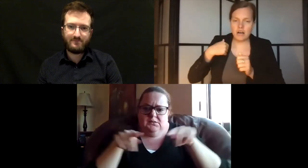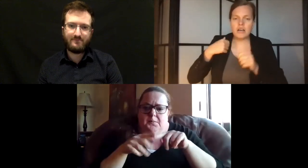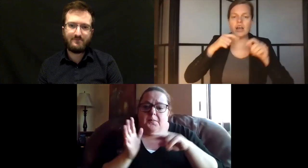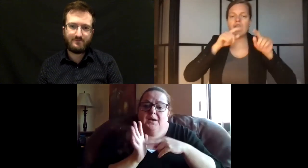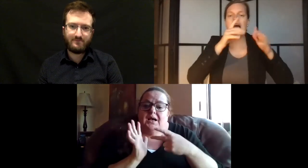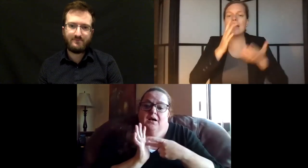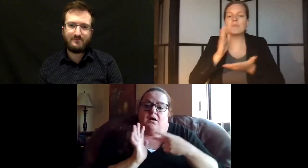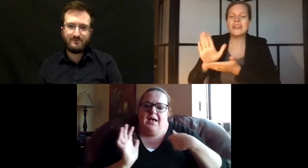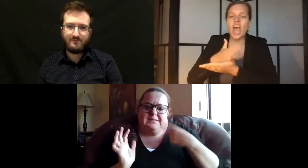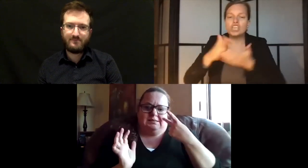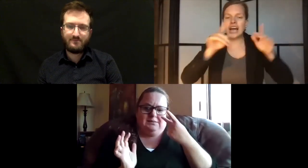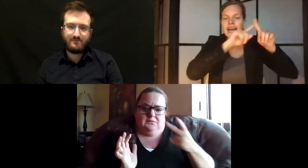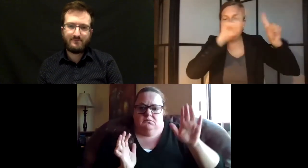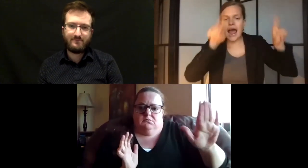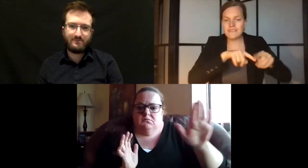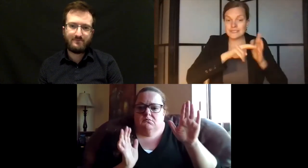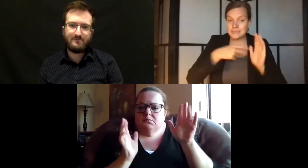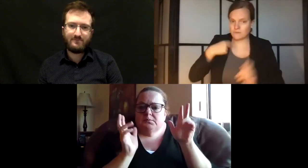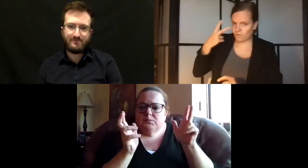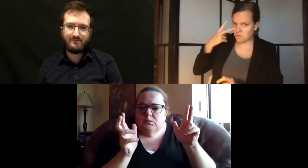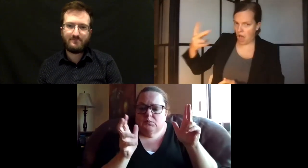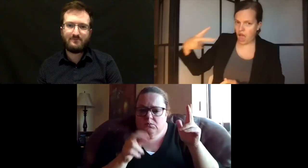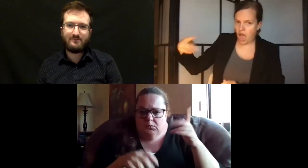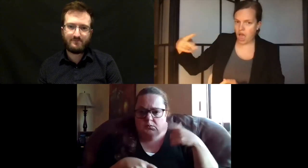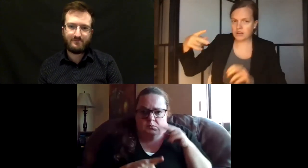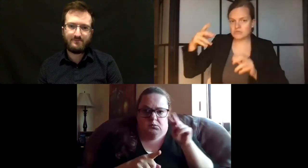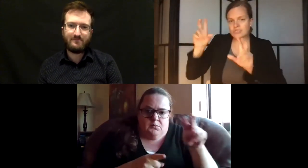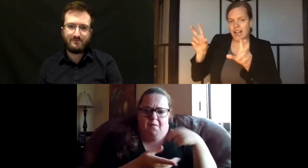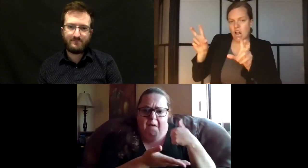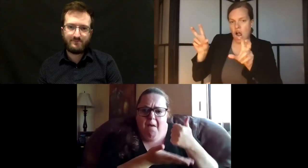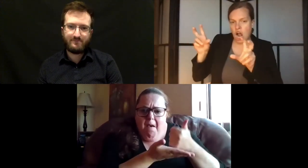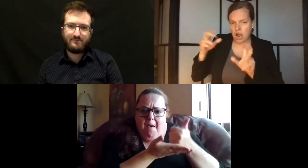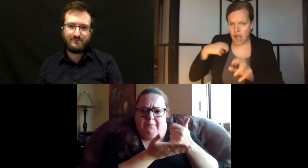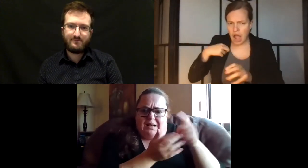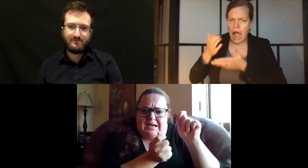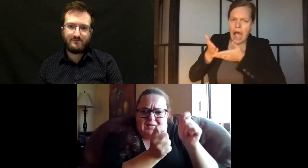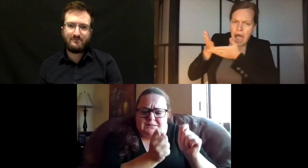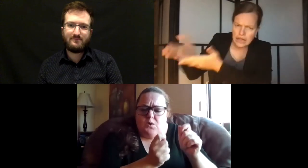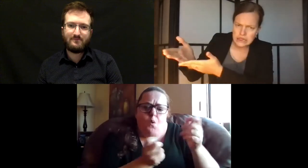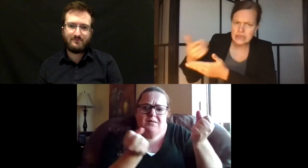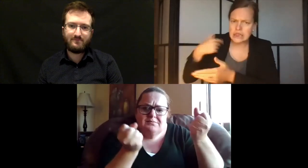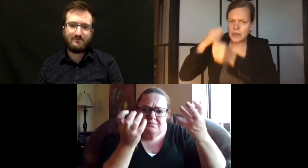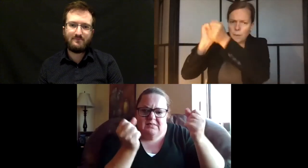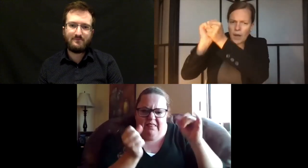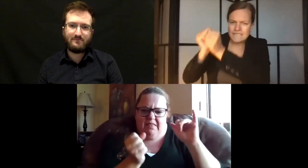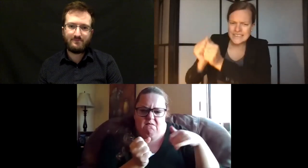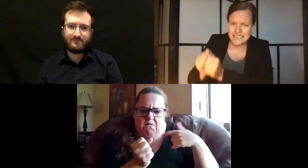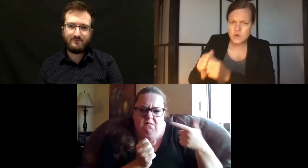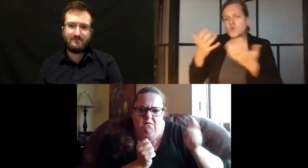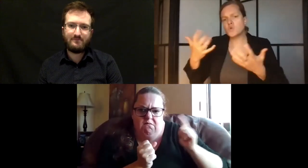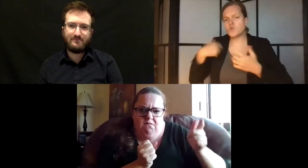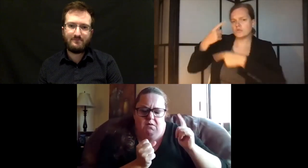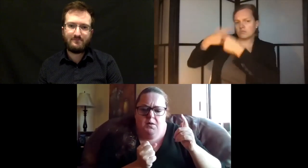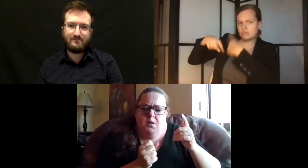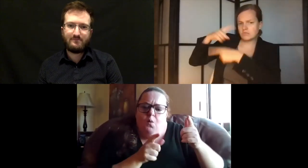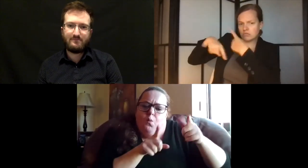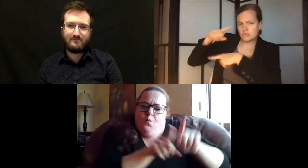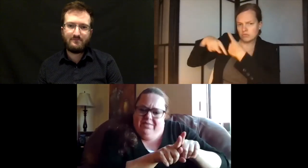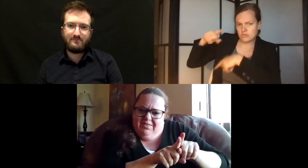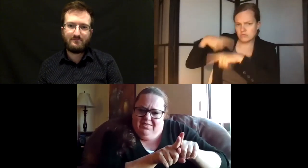they have the share screen feature on Zoom. And so I'm unable to see what they're seeing in their computer, but I'll